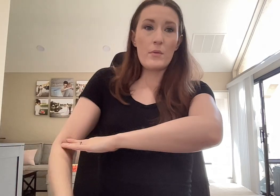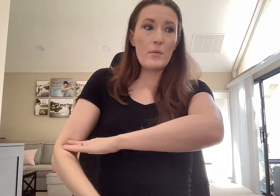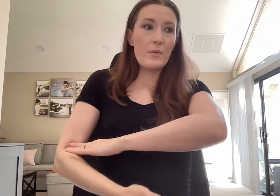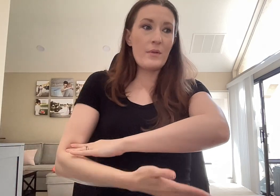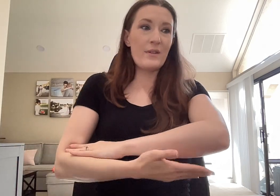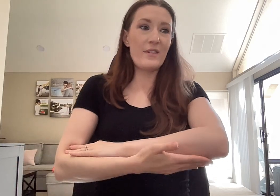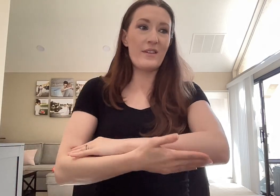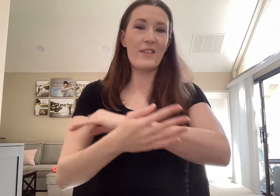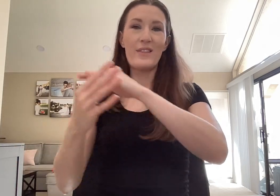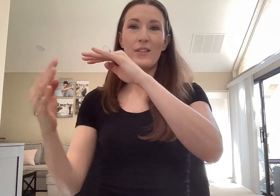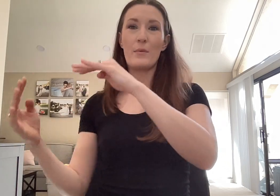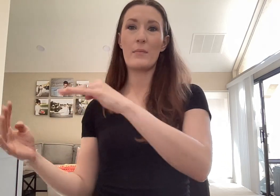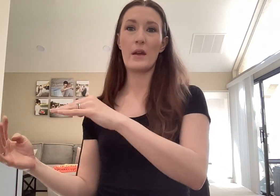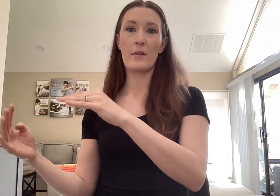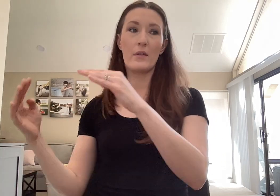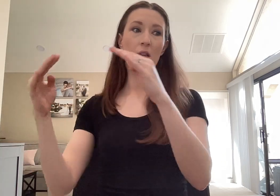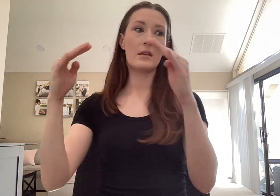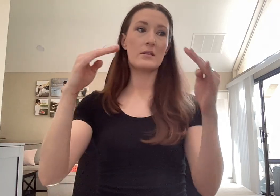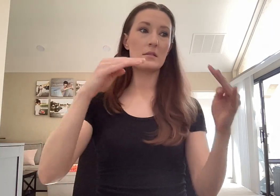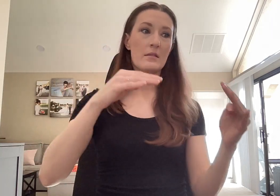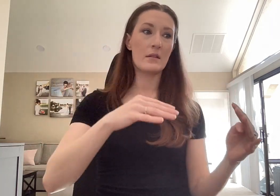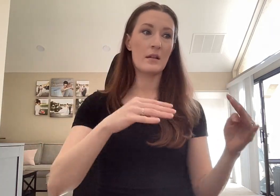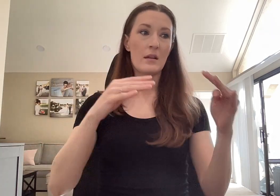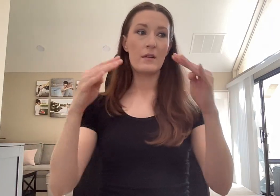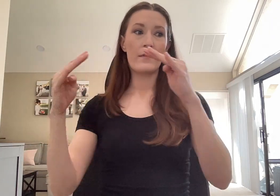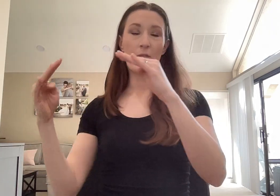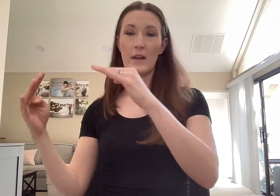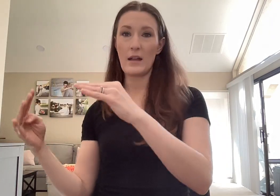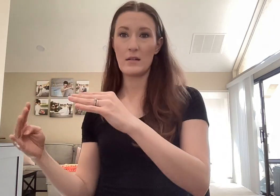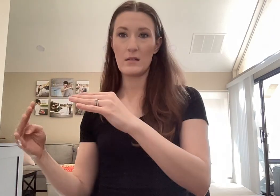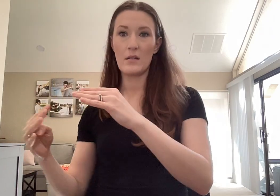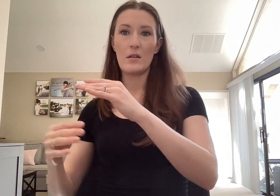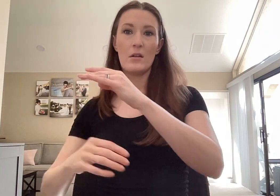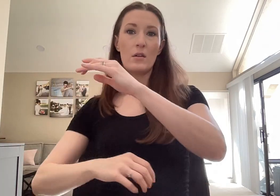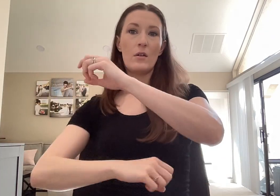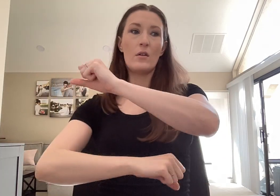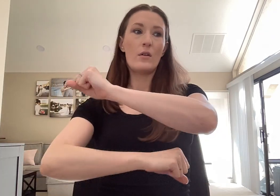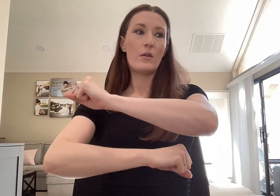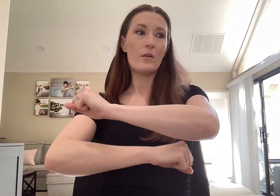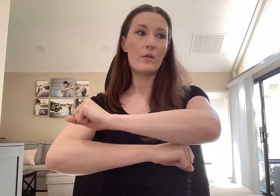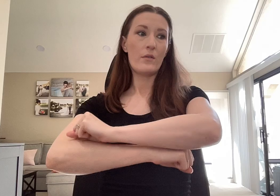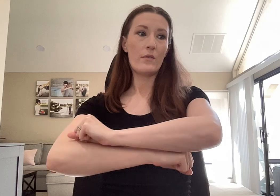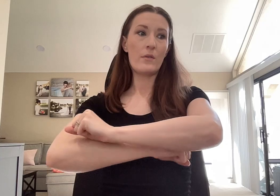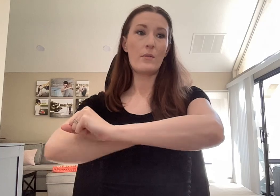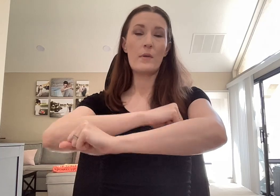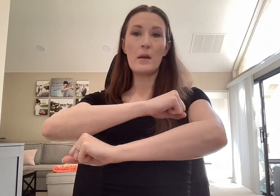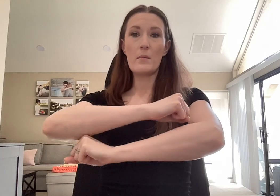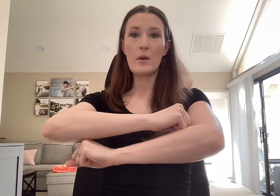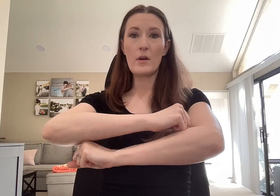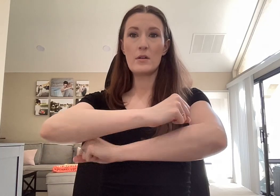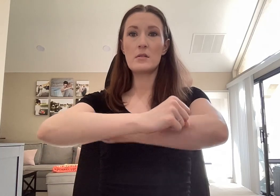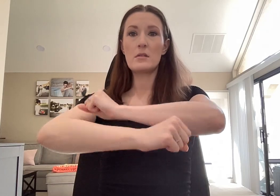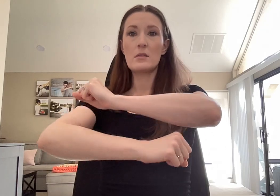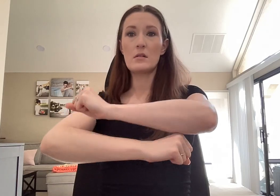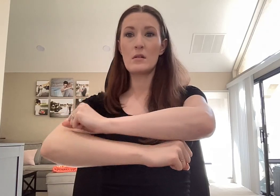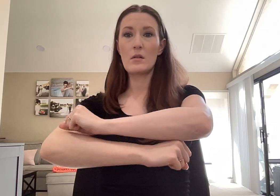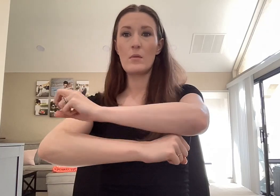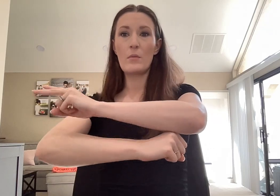through the perilous fight over the ramparts